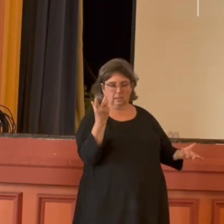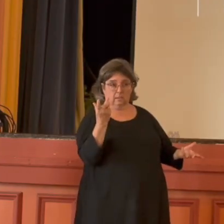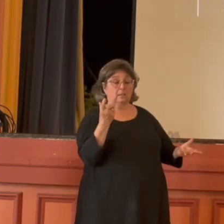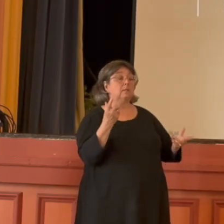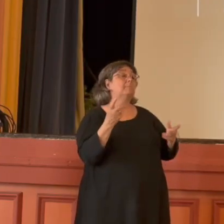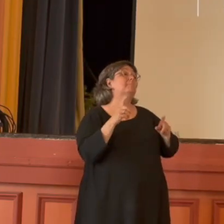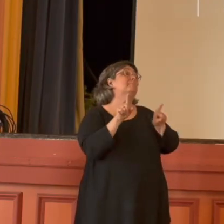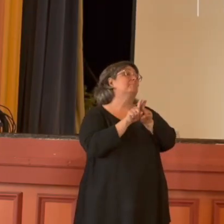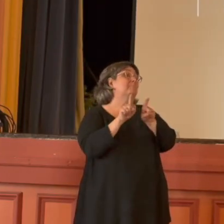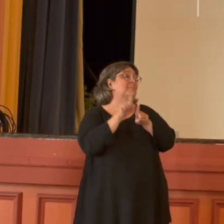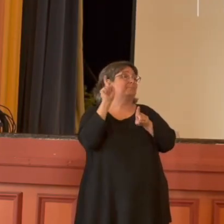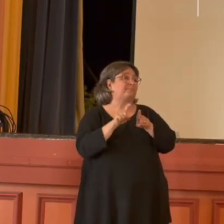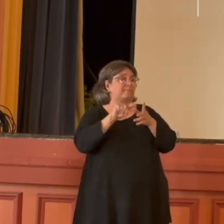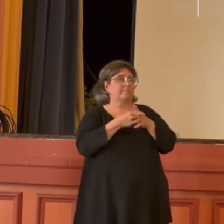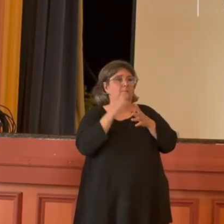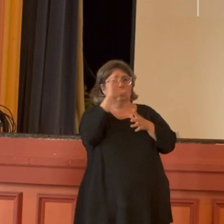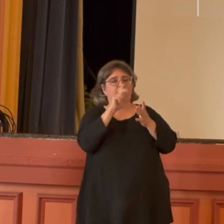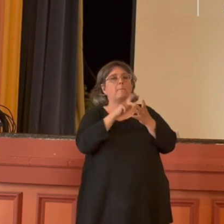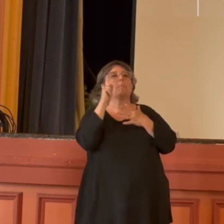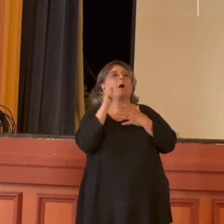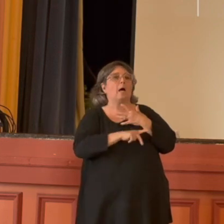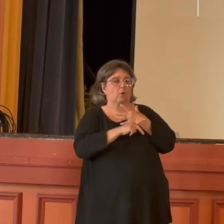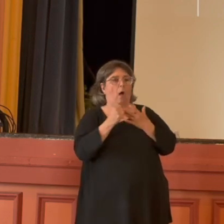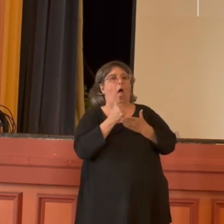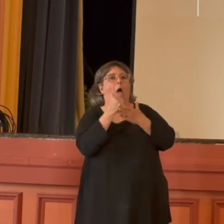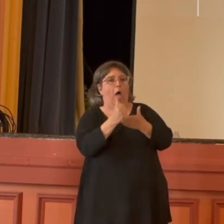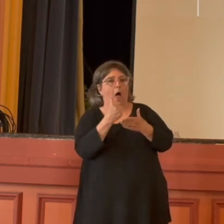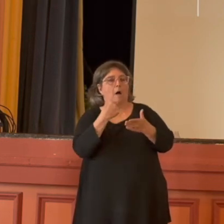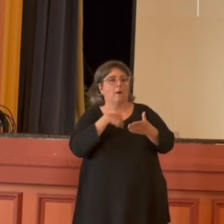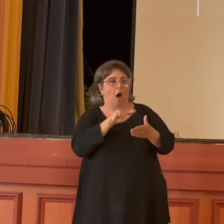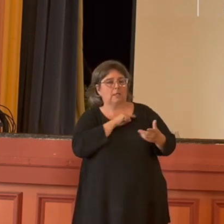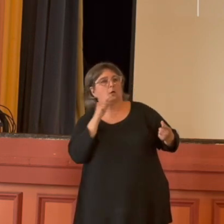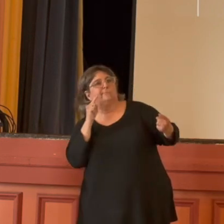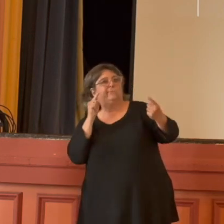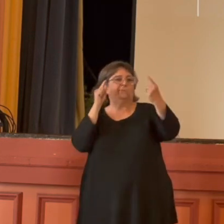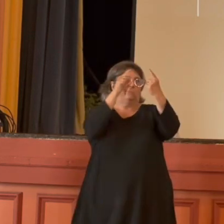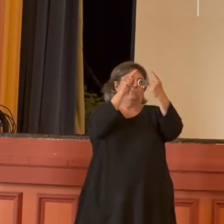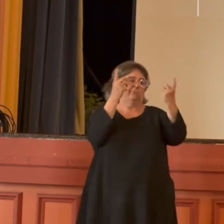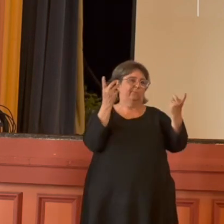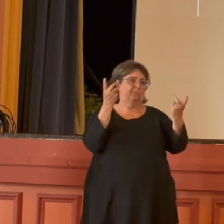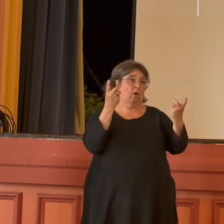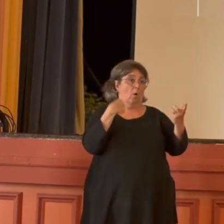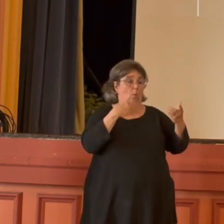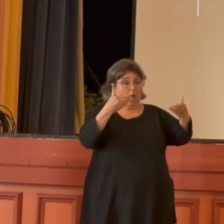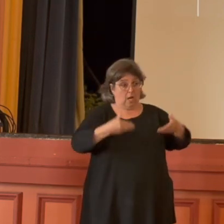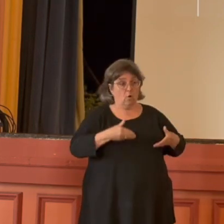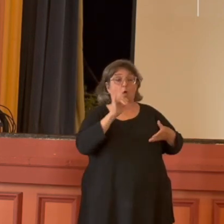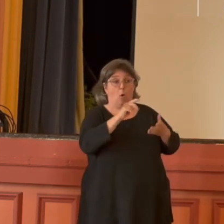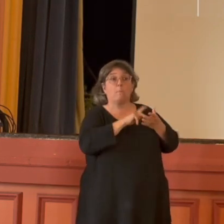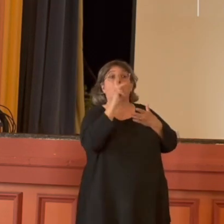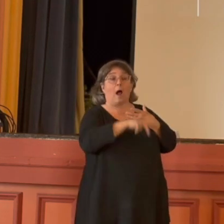at the same time, we need to start looking for projects that are going to help us get to the end goal. And we'll introduce you to